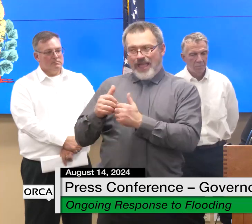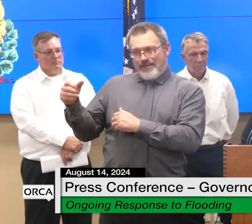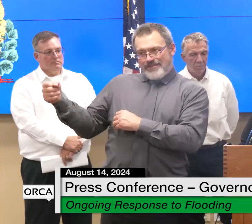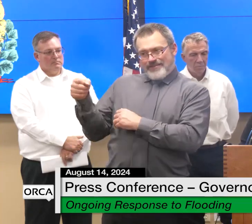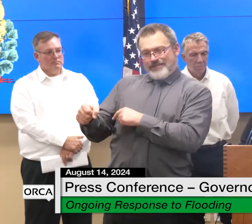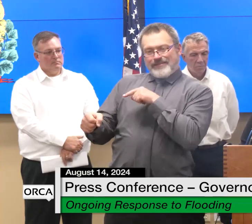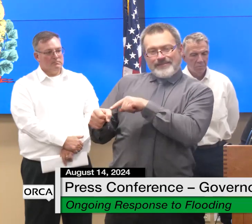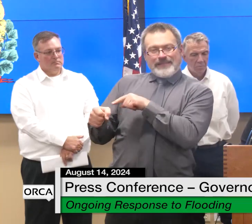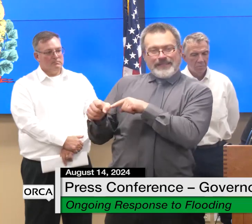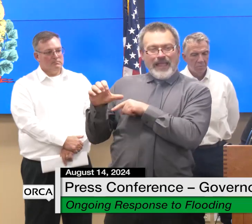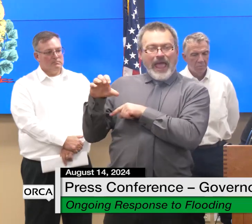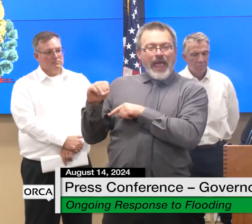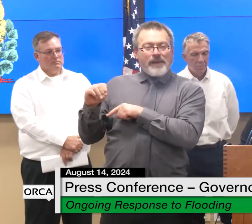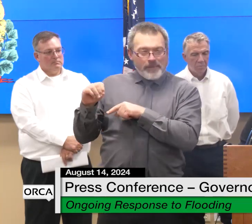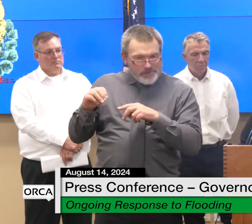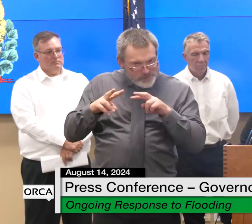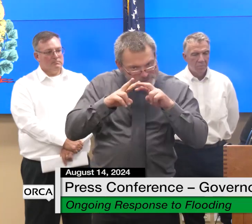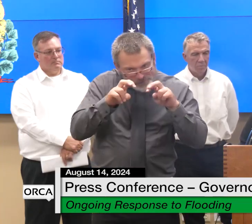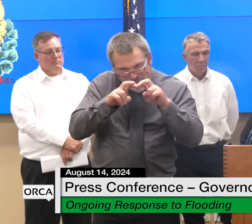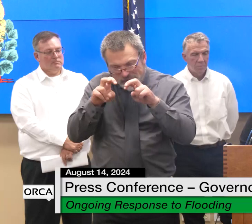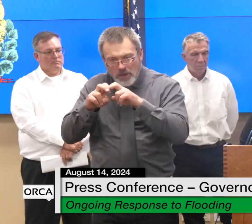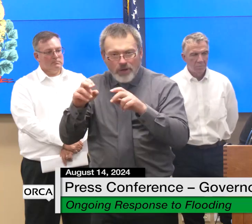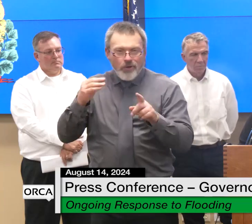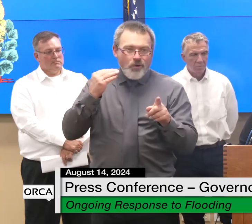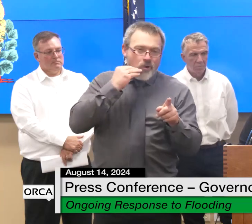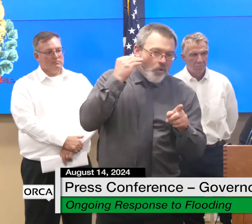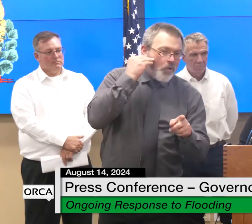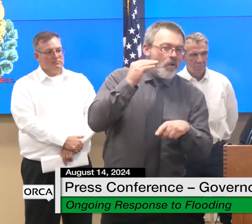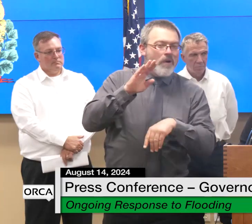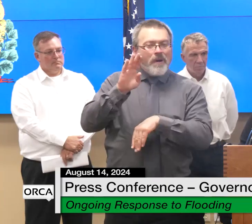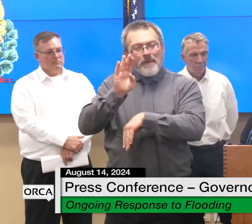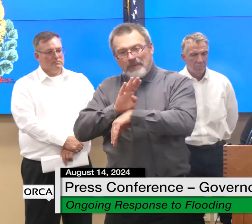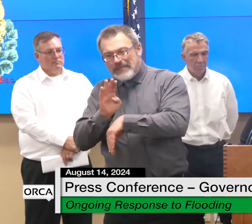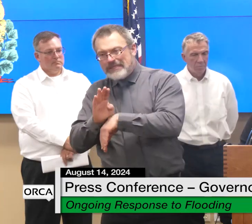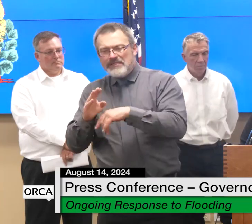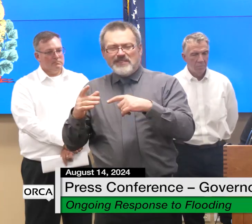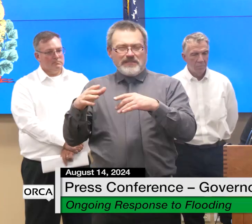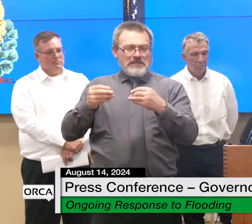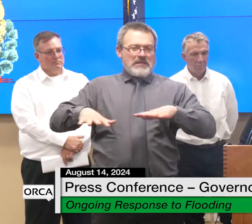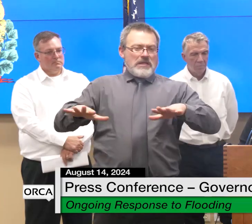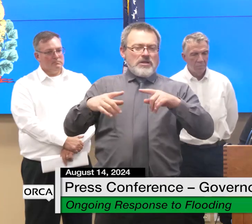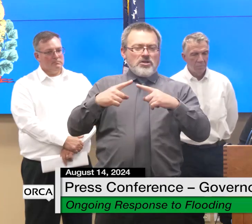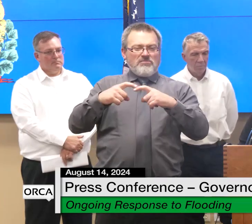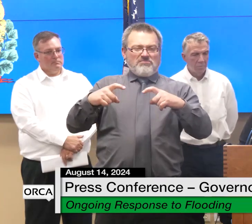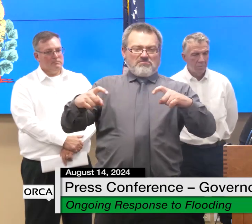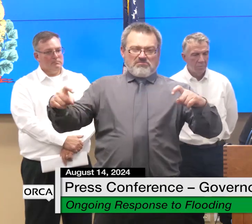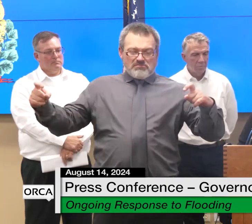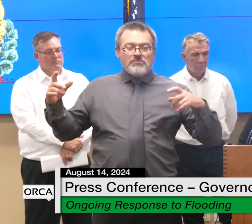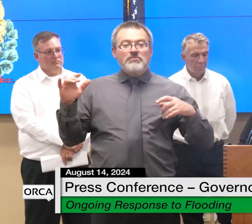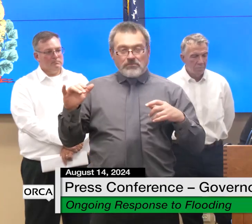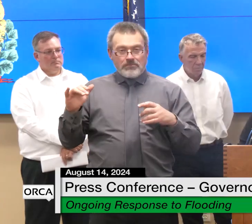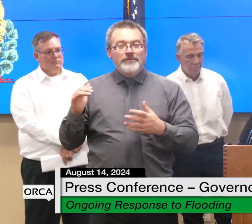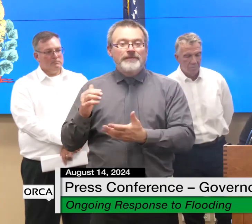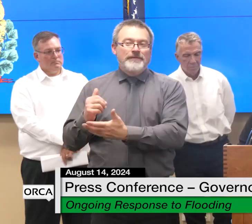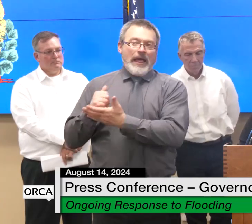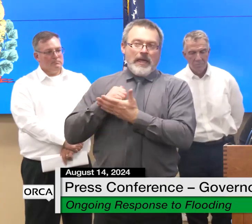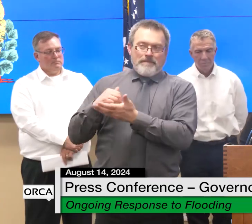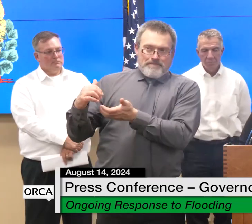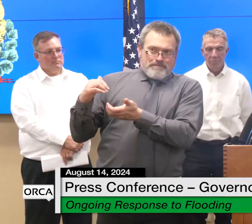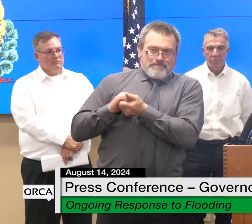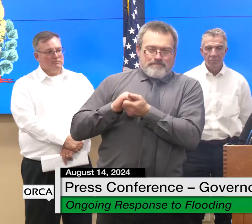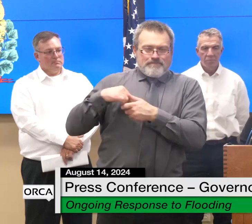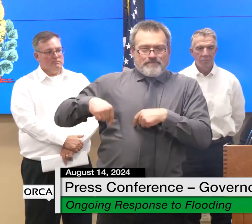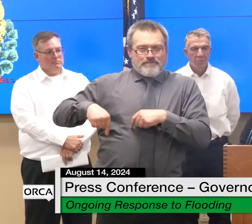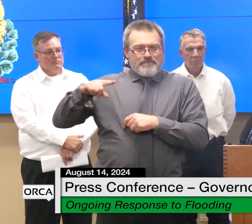and rebuilding challenges ahead of us, the Community Foundation used the fund to work together and partner with the state, with the long-term